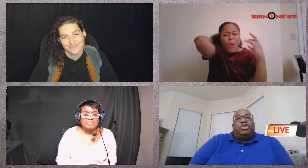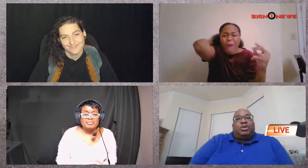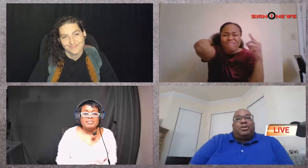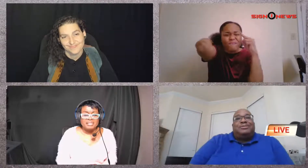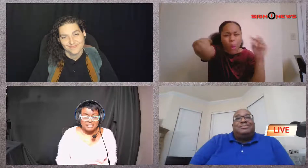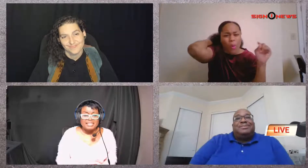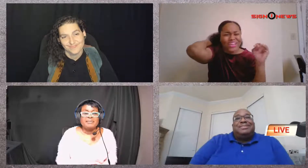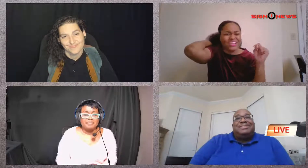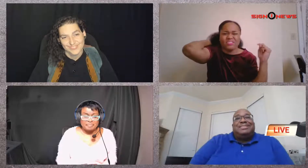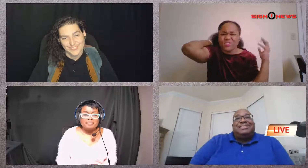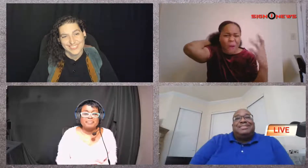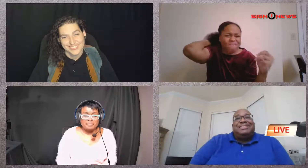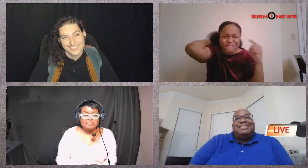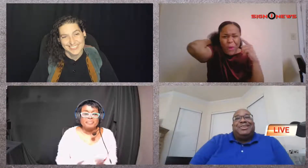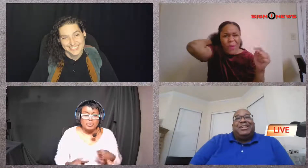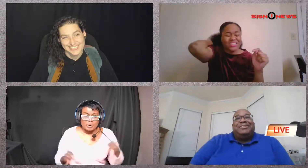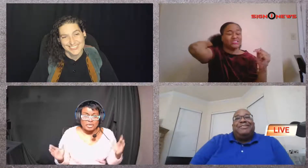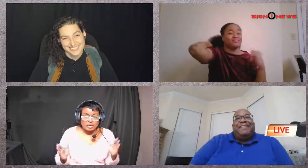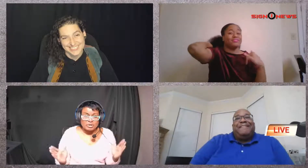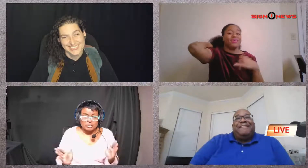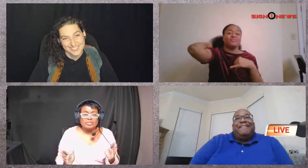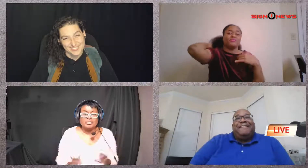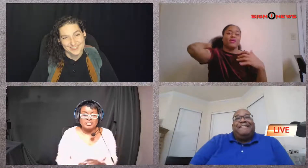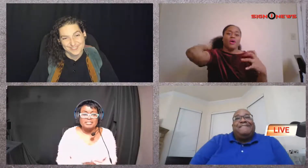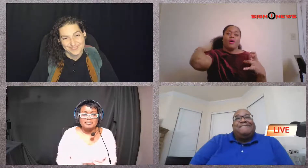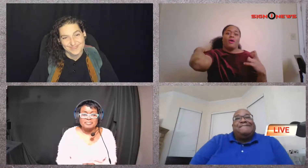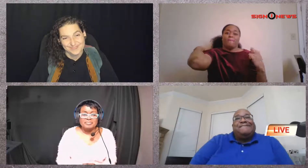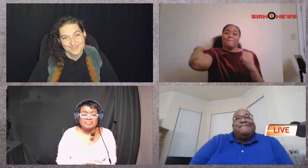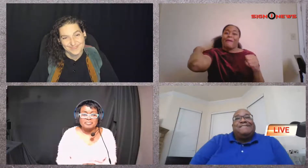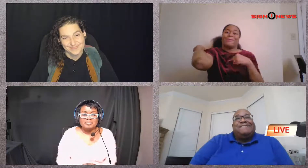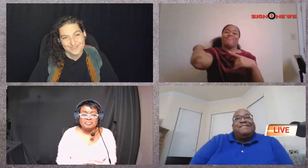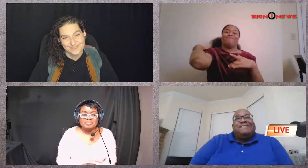You pushed her. Yep. Go ahead.